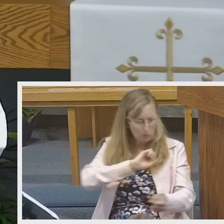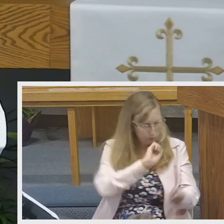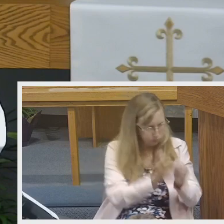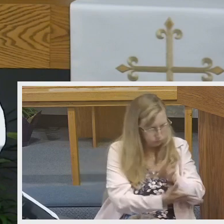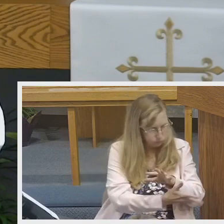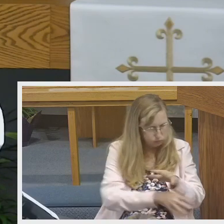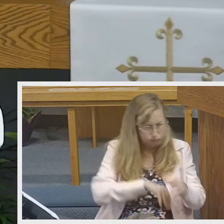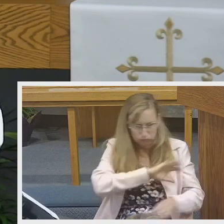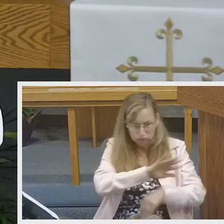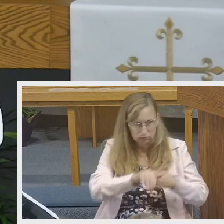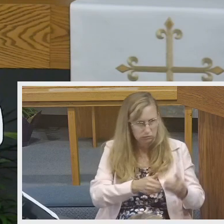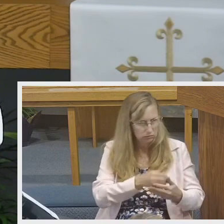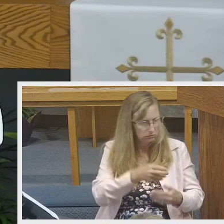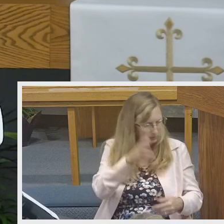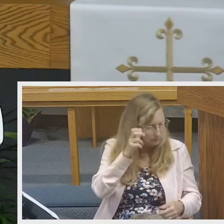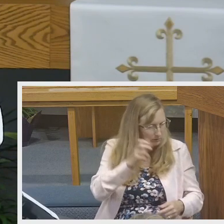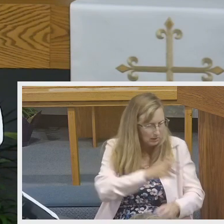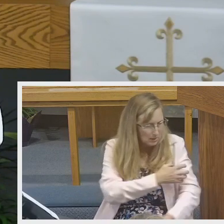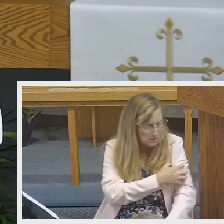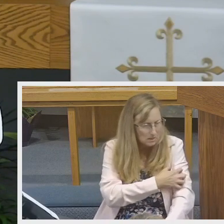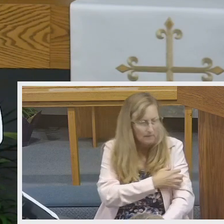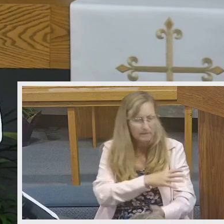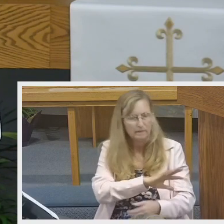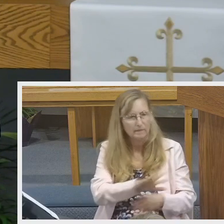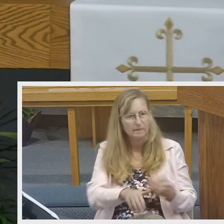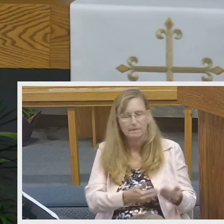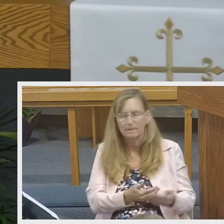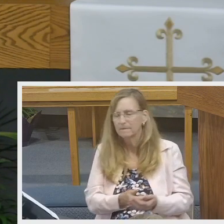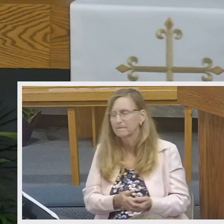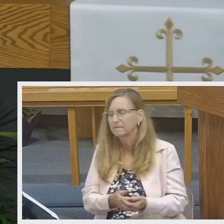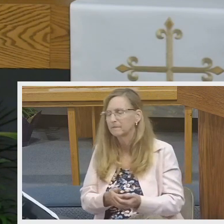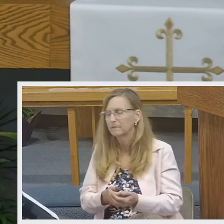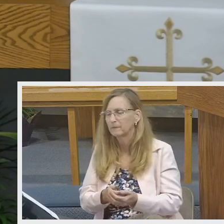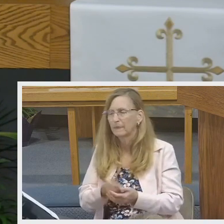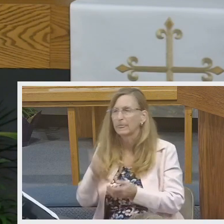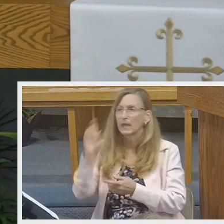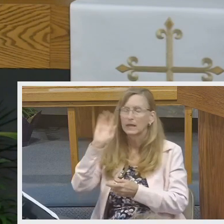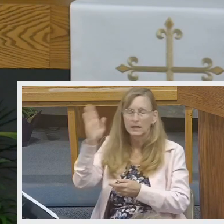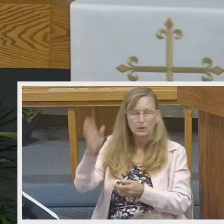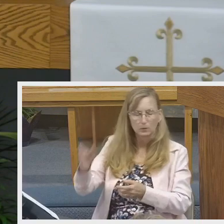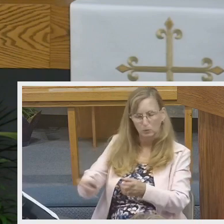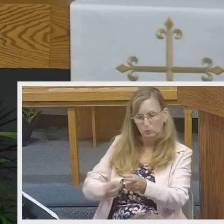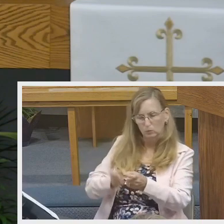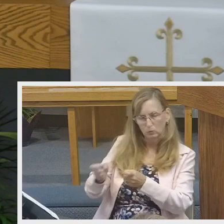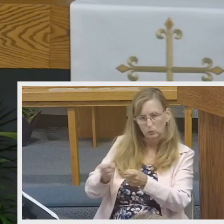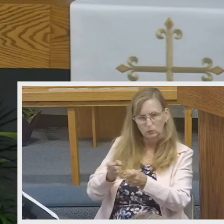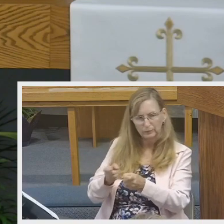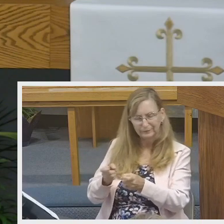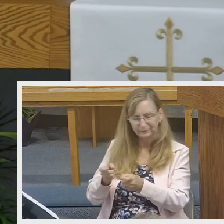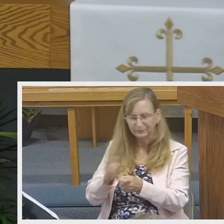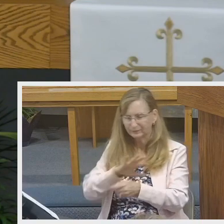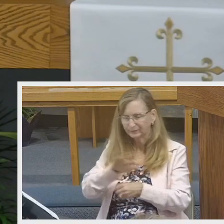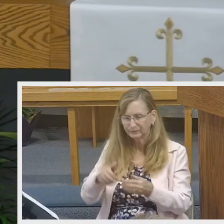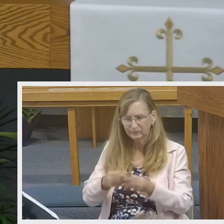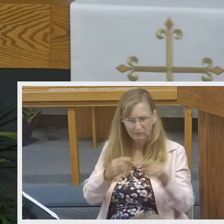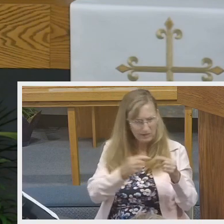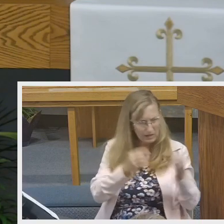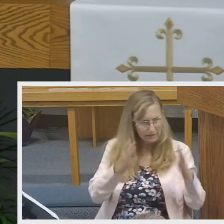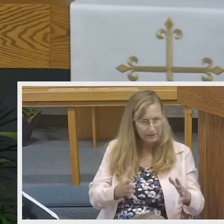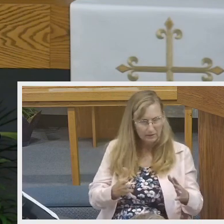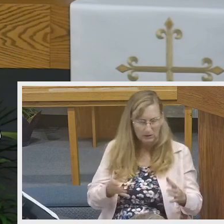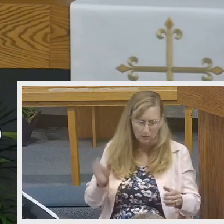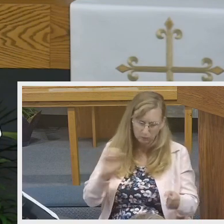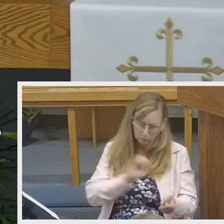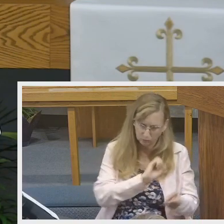and power. For he must reign until he has put all his enemies under his feet. The last enemy to be